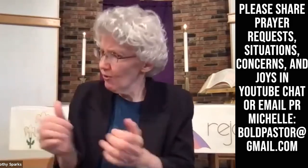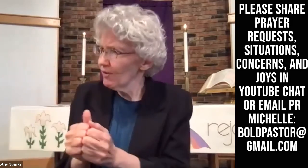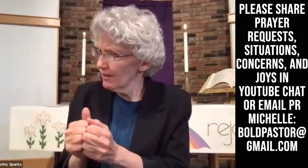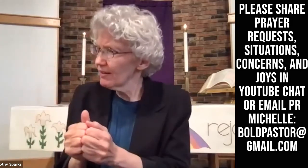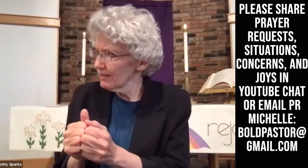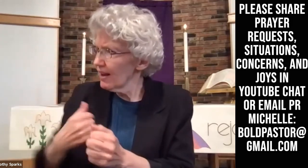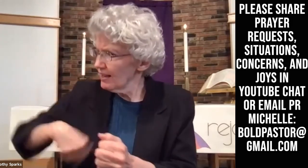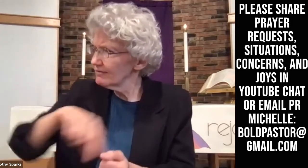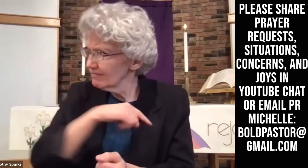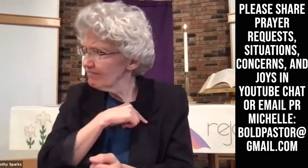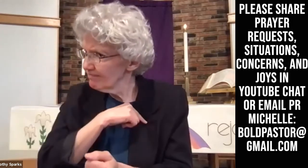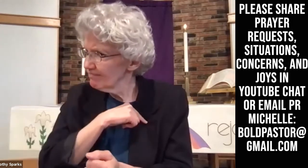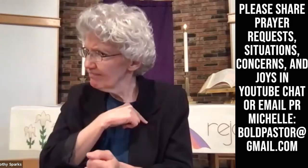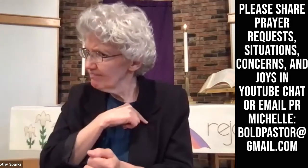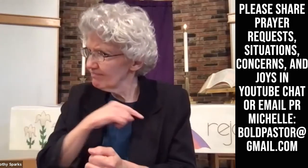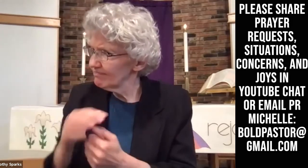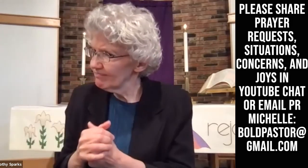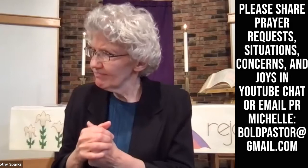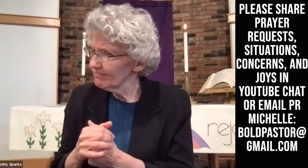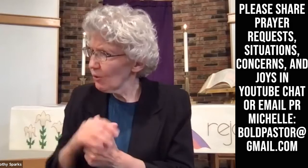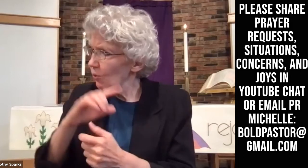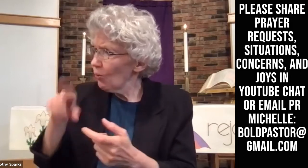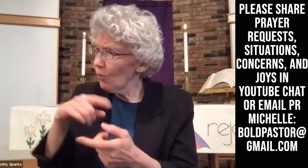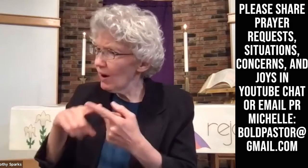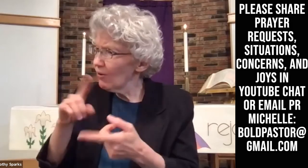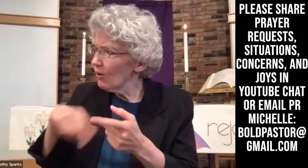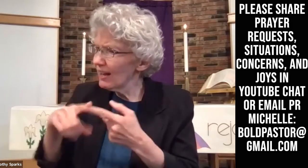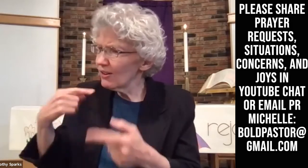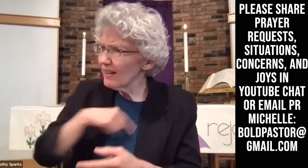Help us remember you are with us.